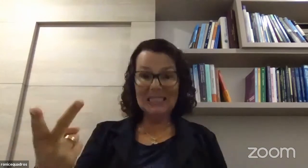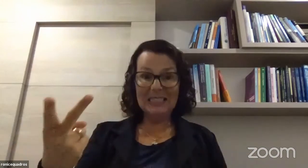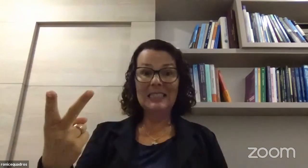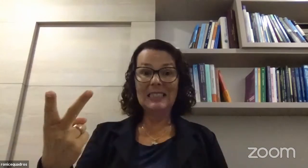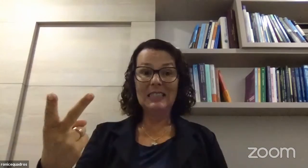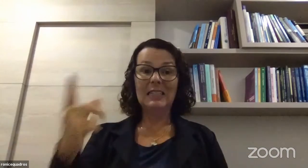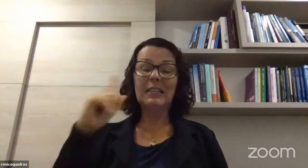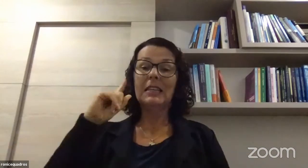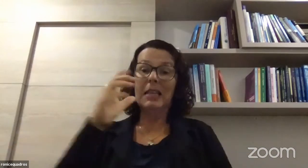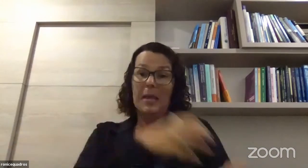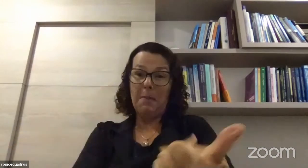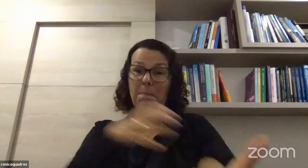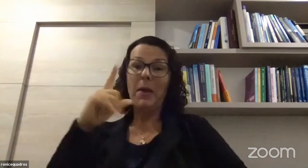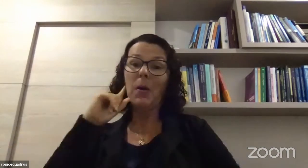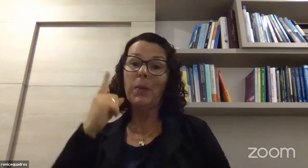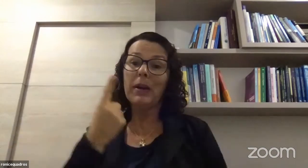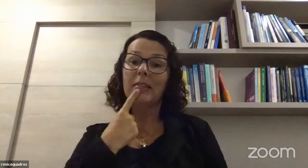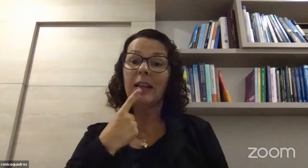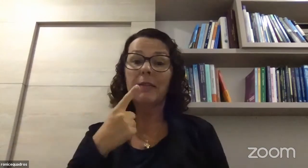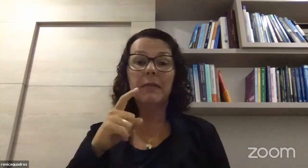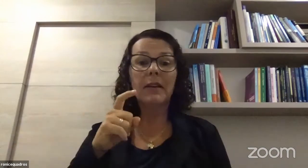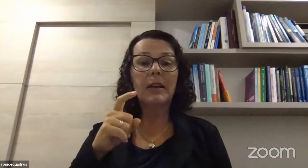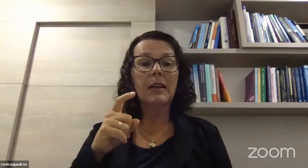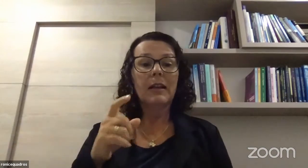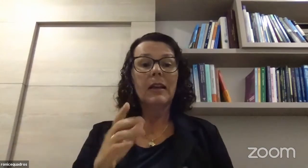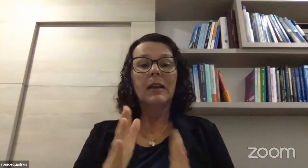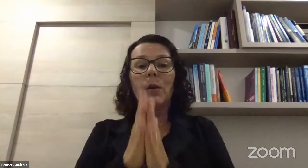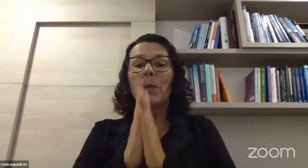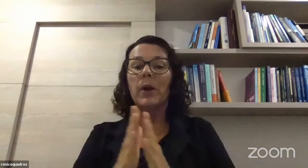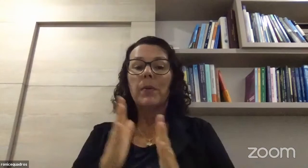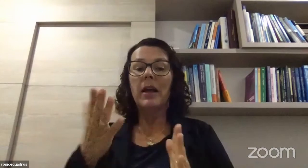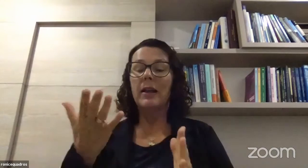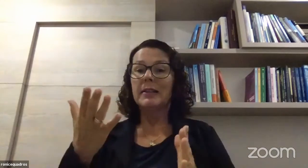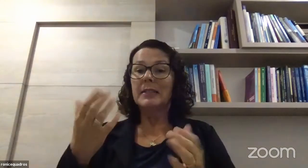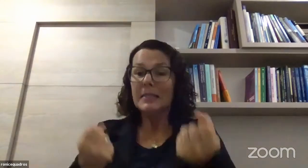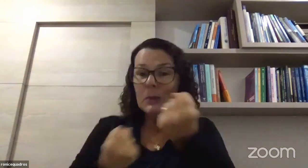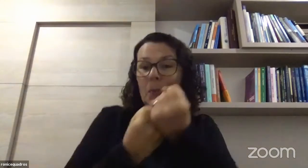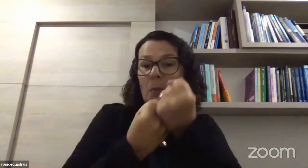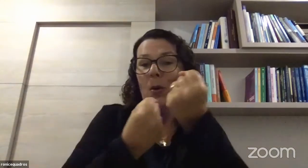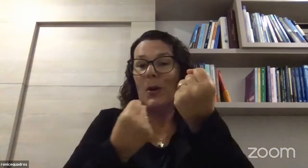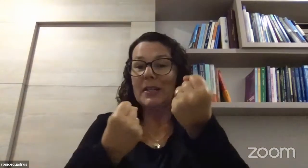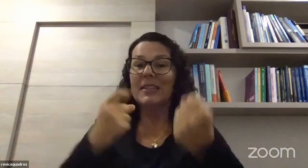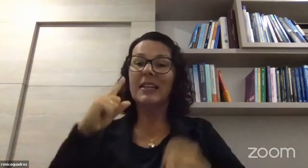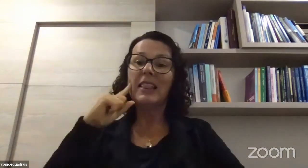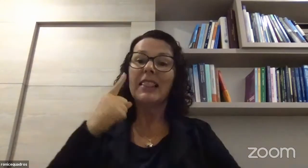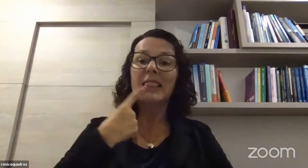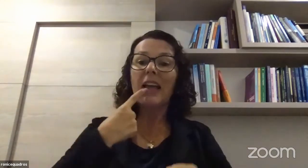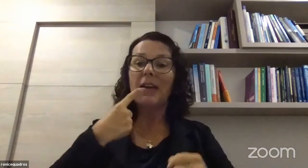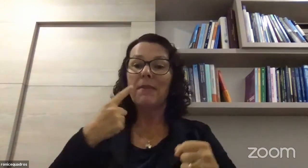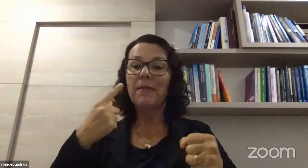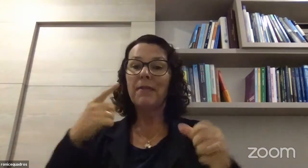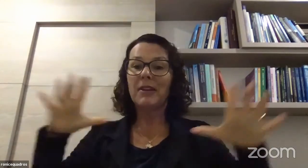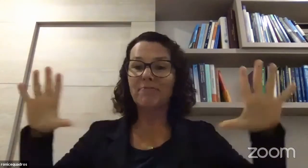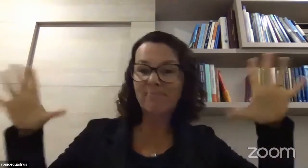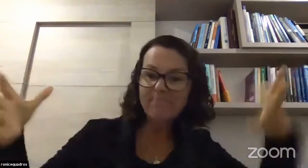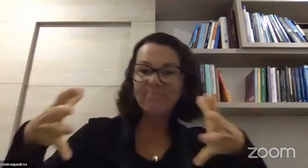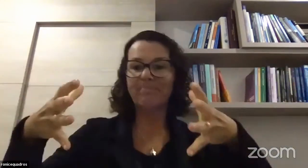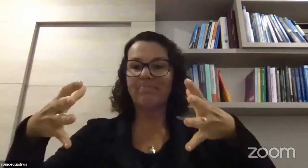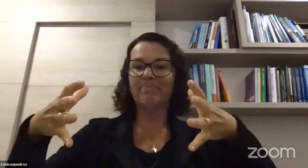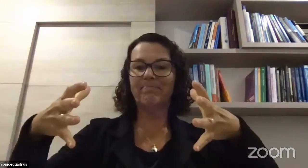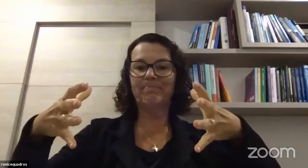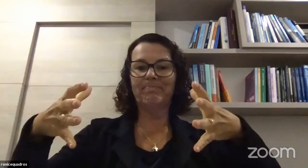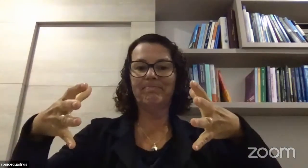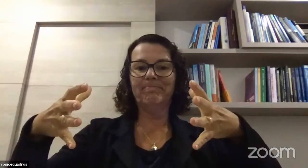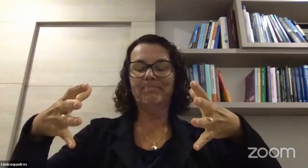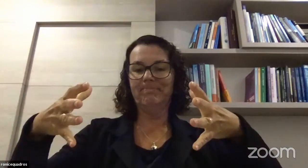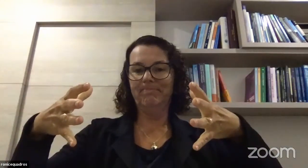And that process happened because of the empowerment and the